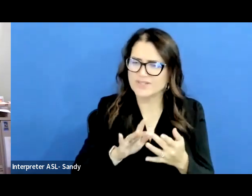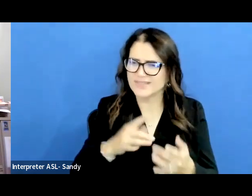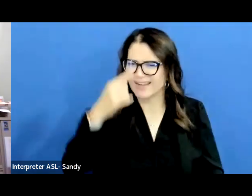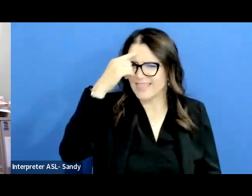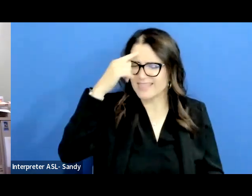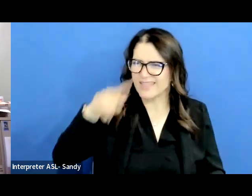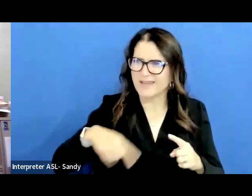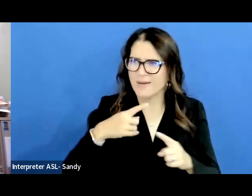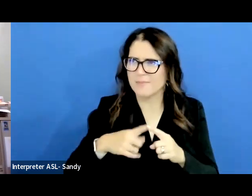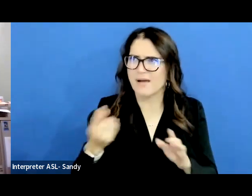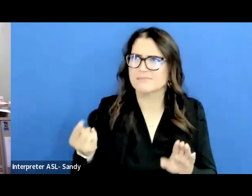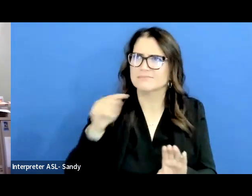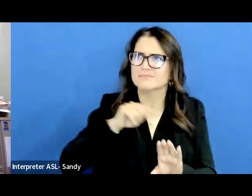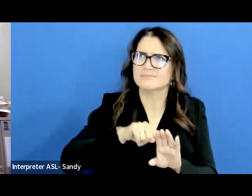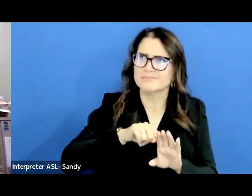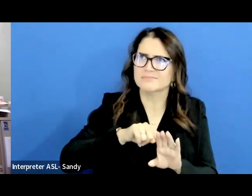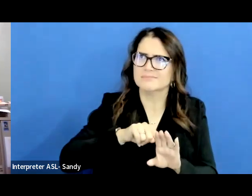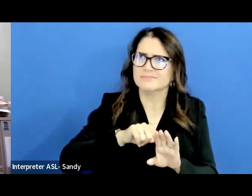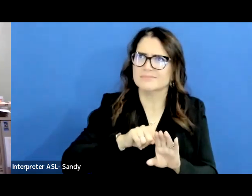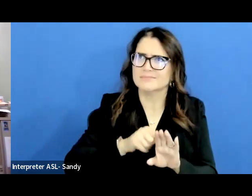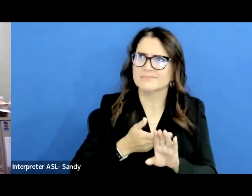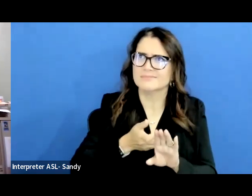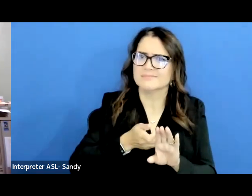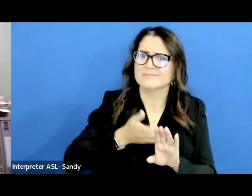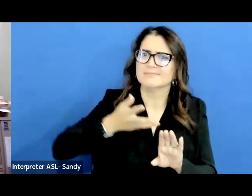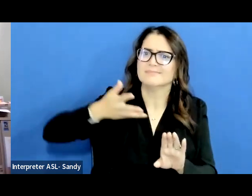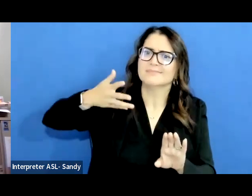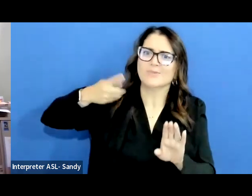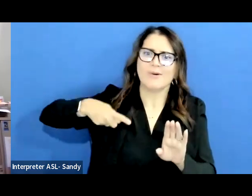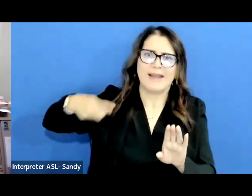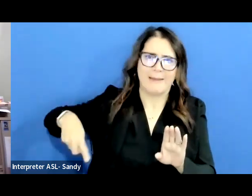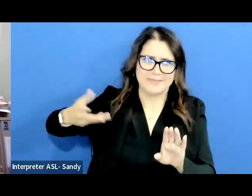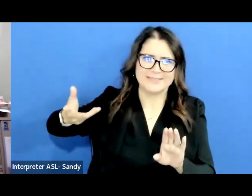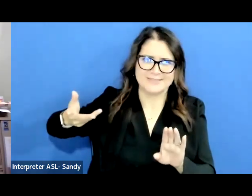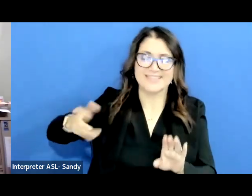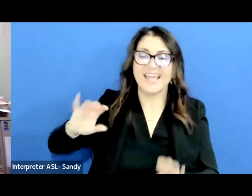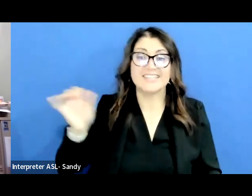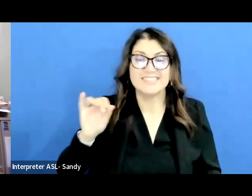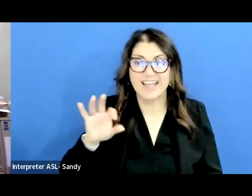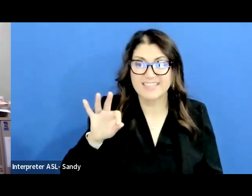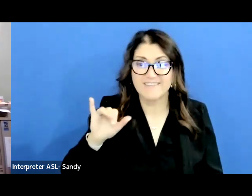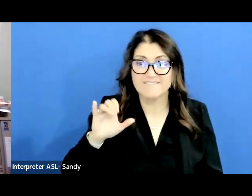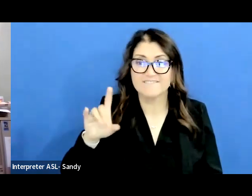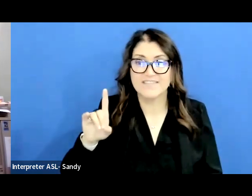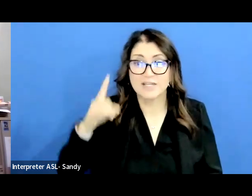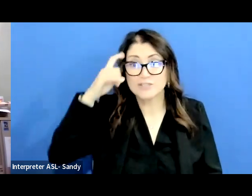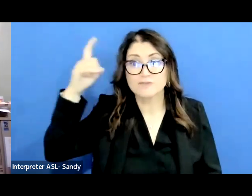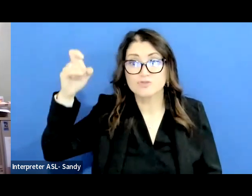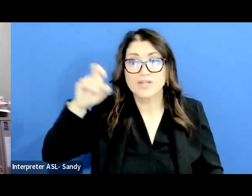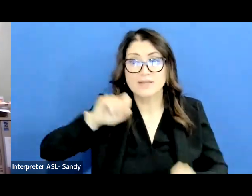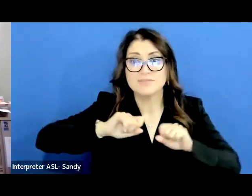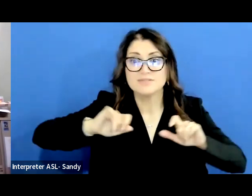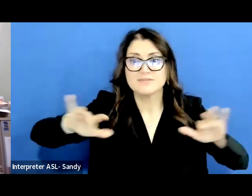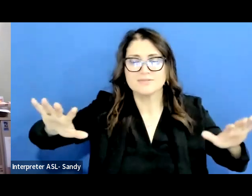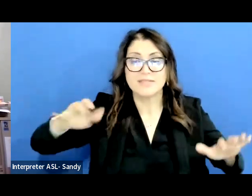end of it, really think that process through. So what's going to happen? Kind of the field of dreams thing. What's going to happen? If you build it, they will